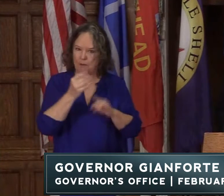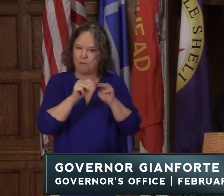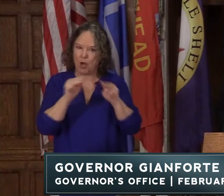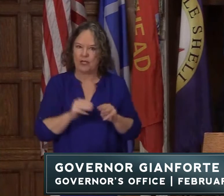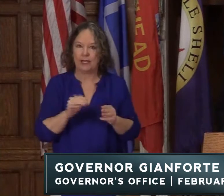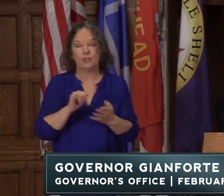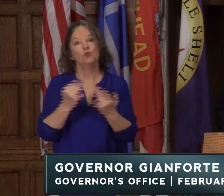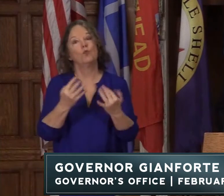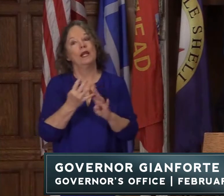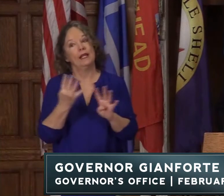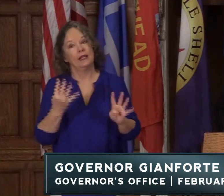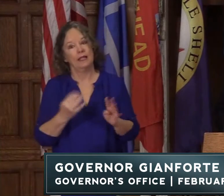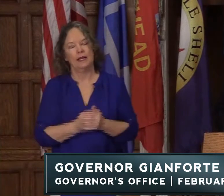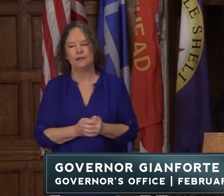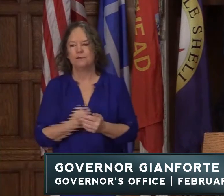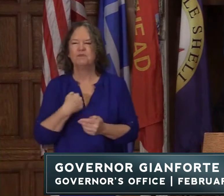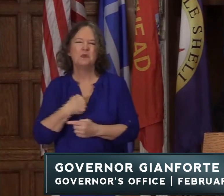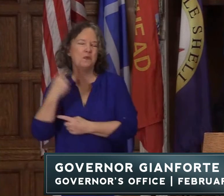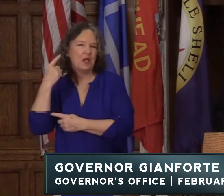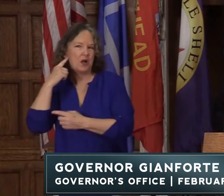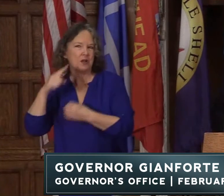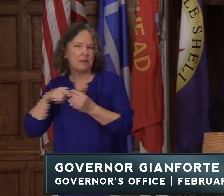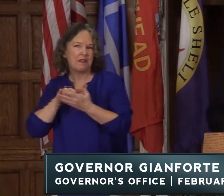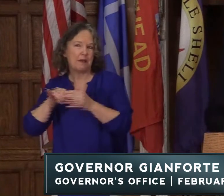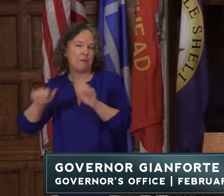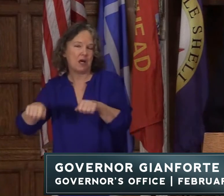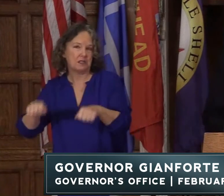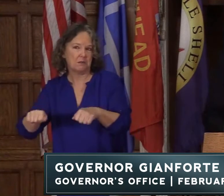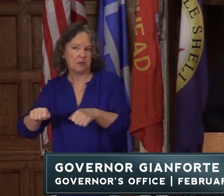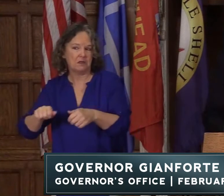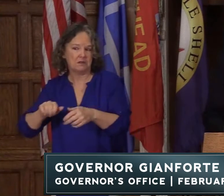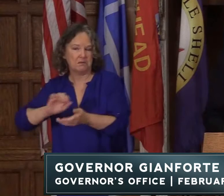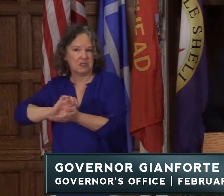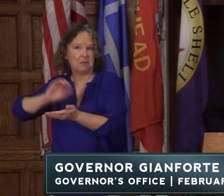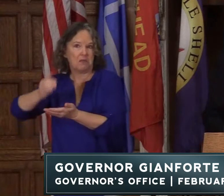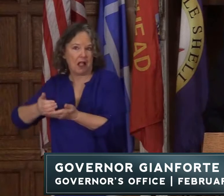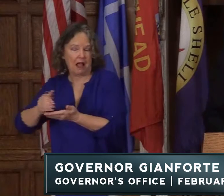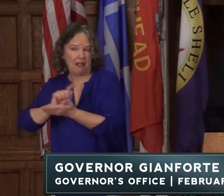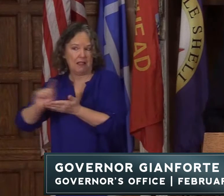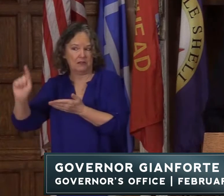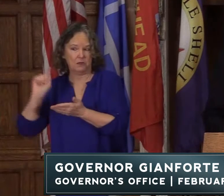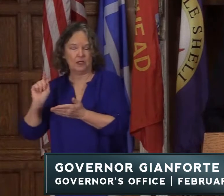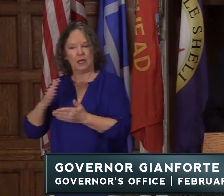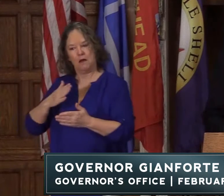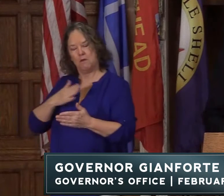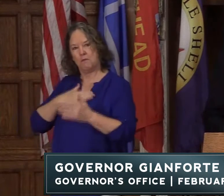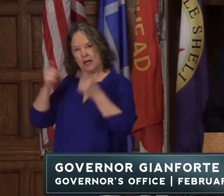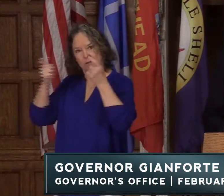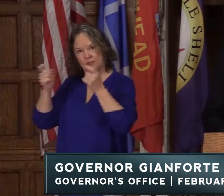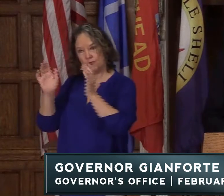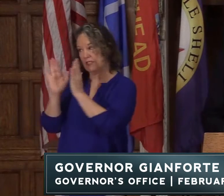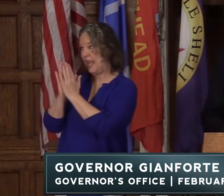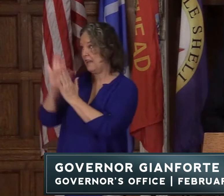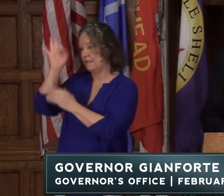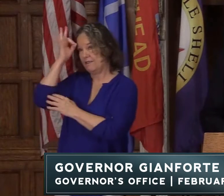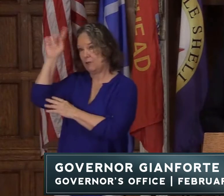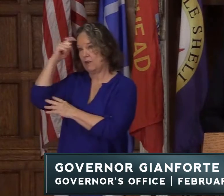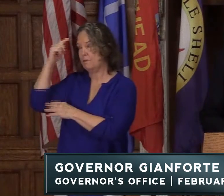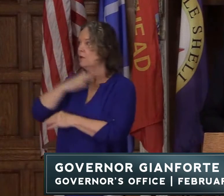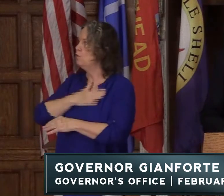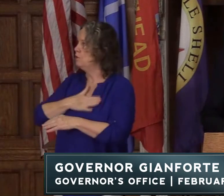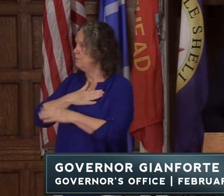an anticipated unused supply last week, my administration immediately made the request of the federal government to redirect